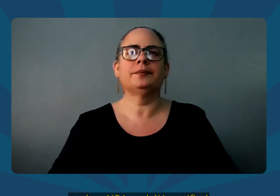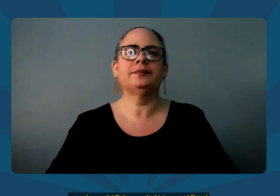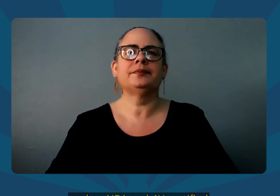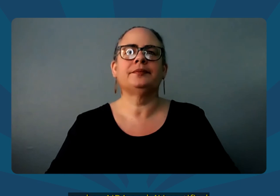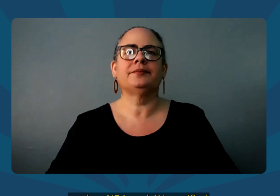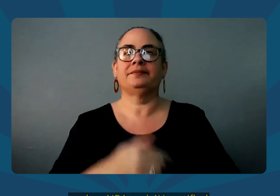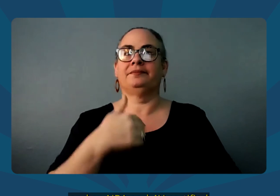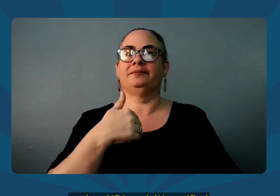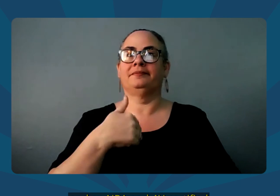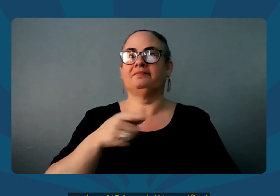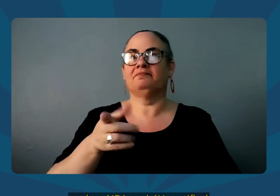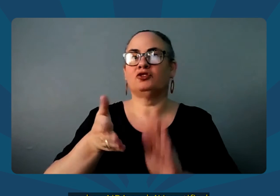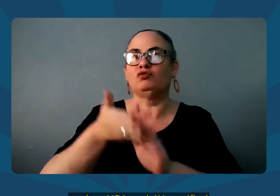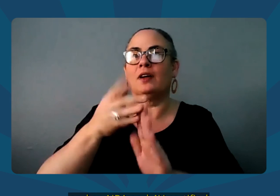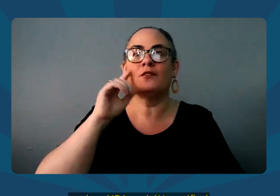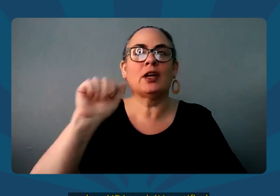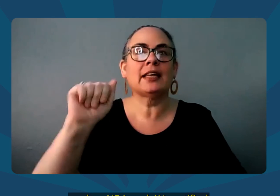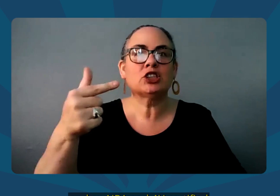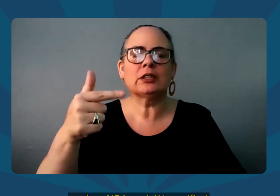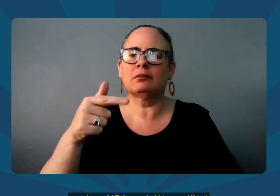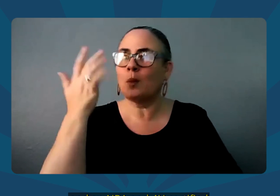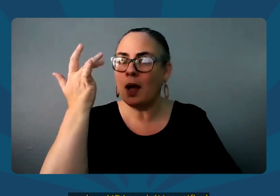certified pistol and shotgun coach.